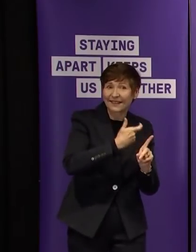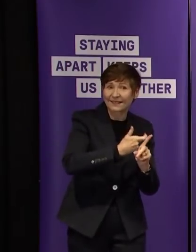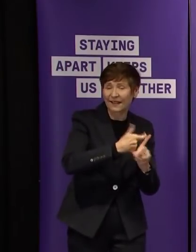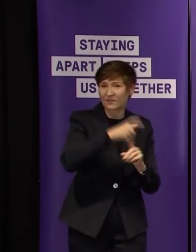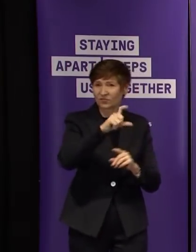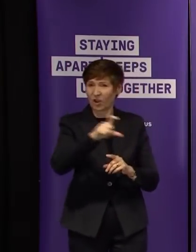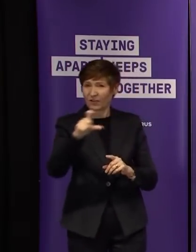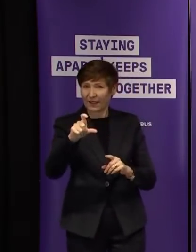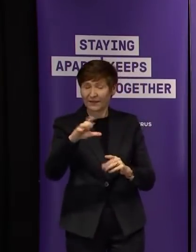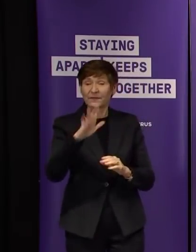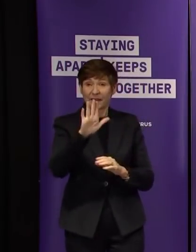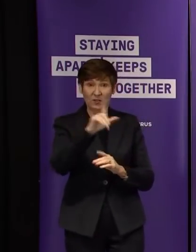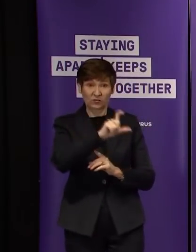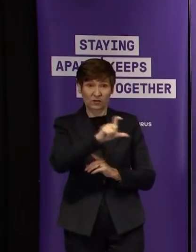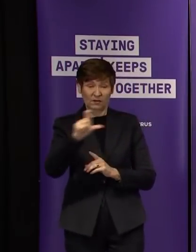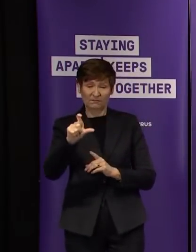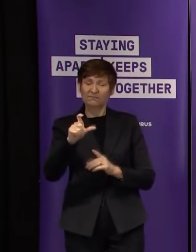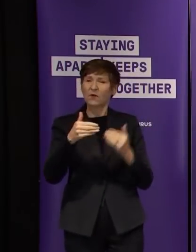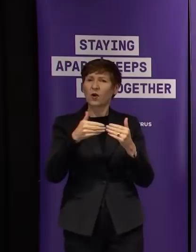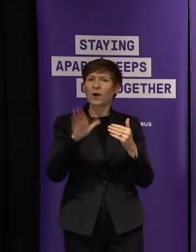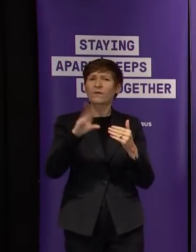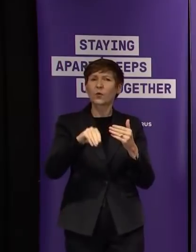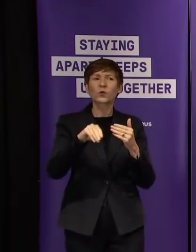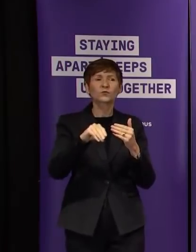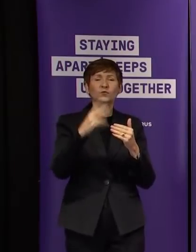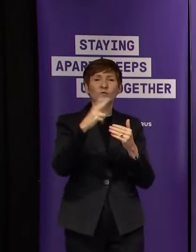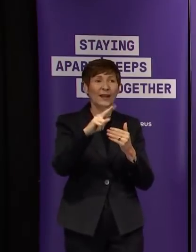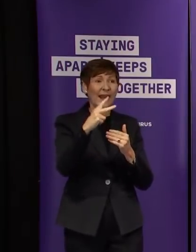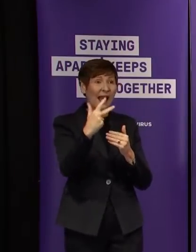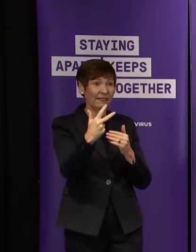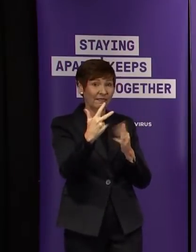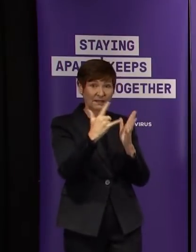childcare opens from the 28th of September